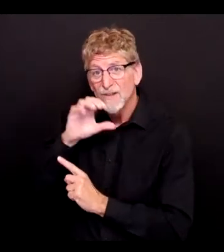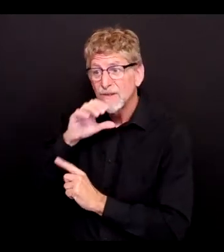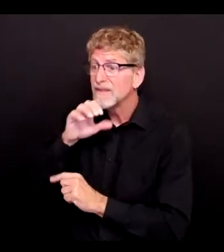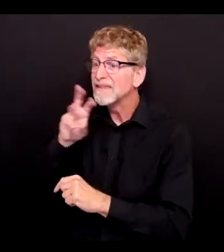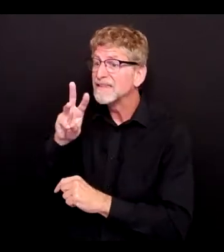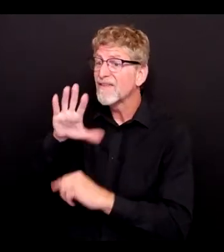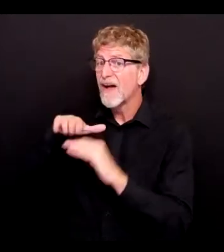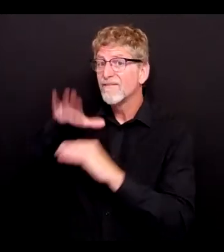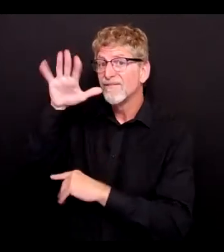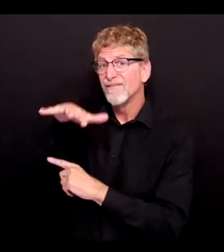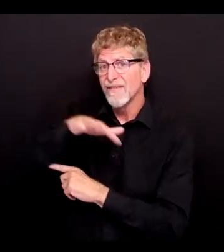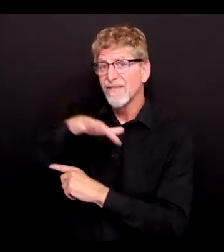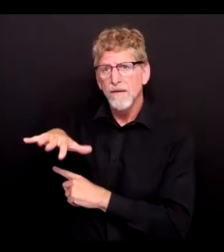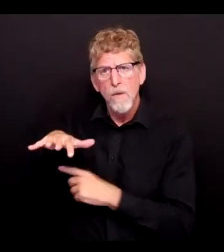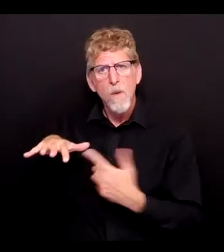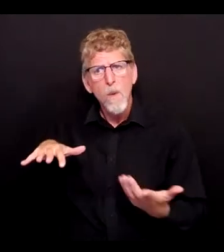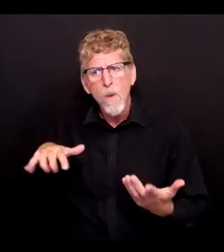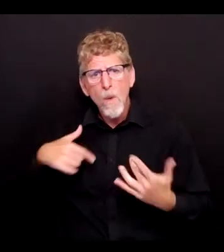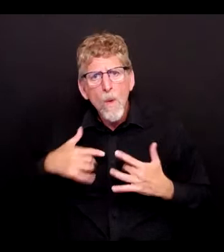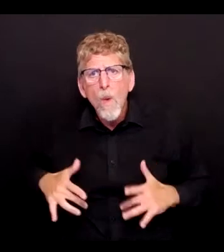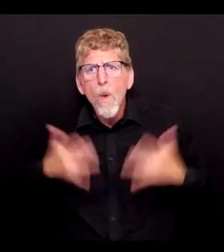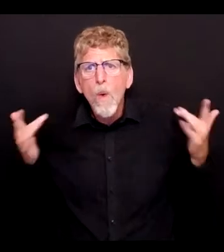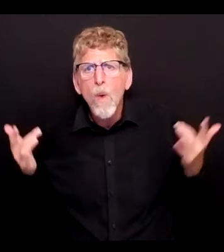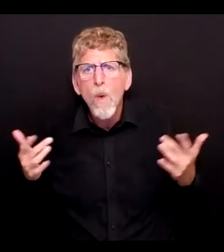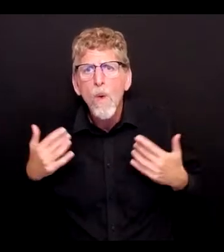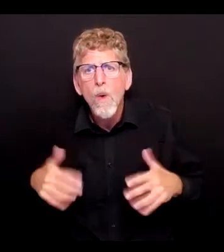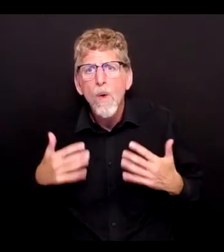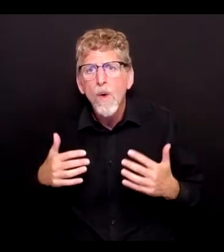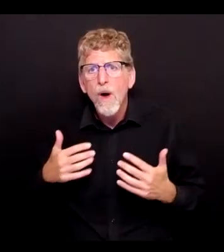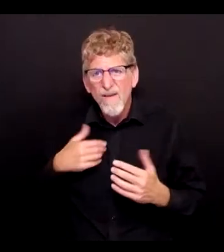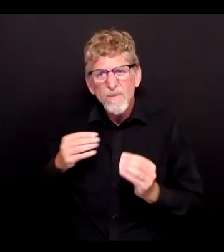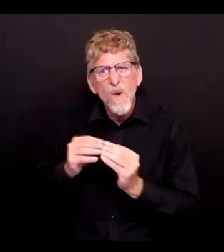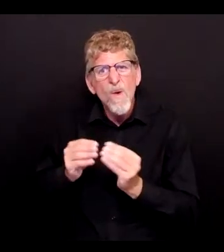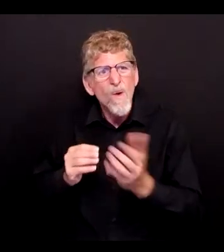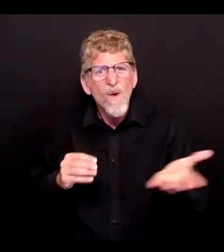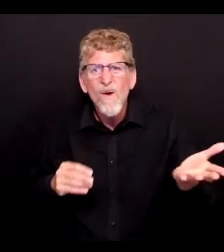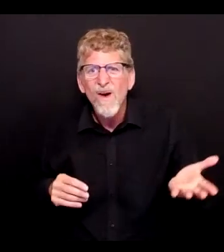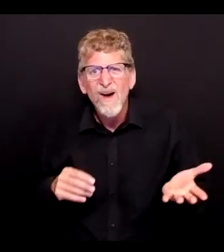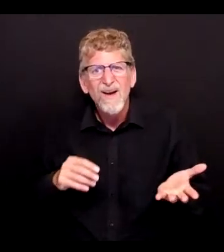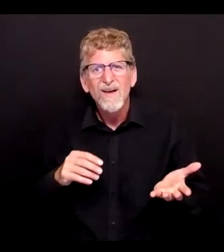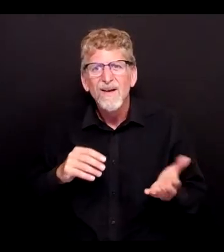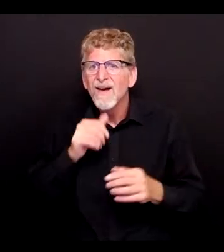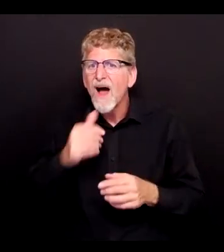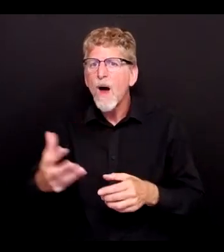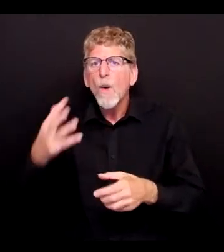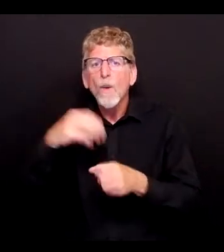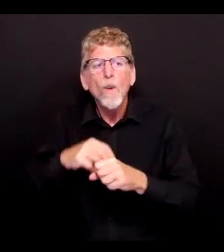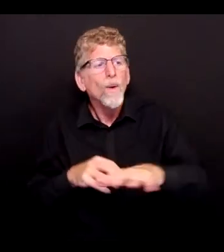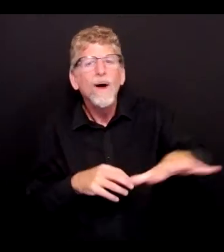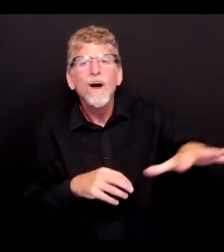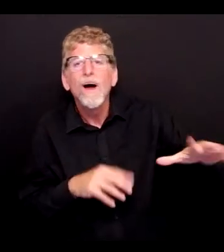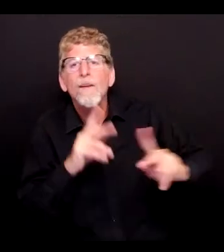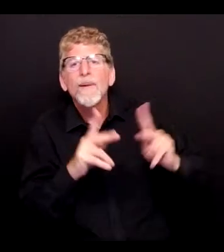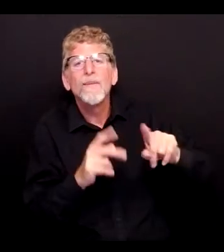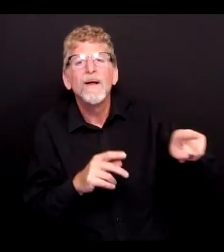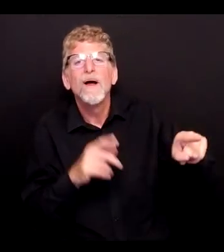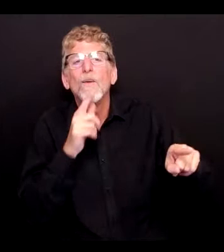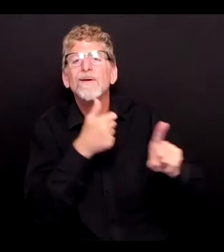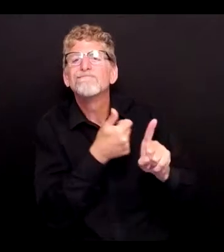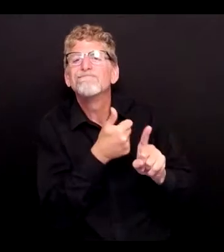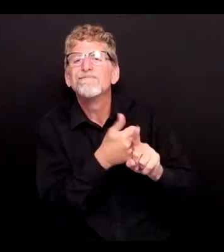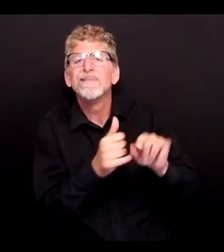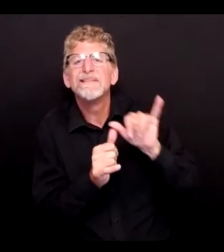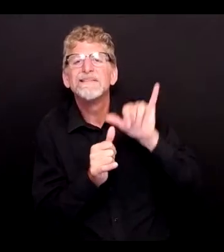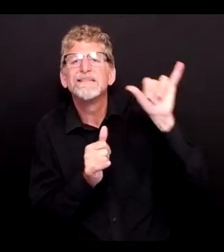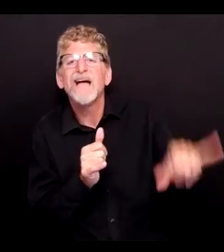not even a complete count. We know that doesn't include folks who may have spent the winter elsewhere, gotten